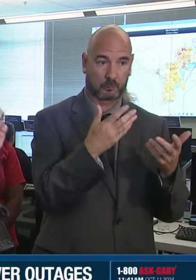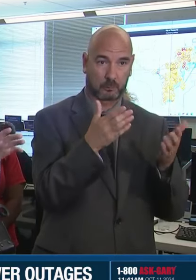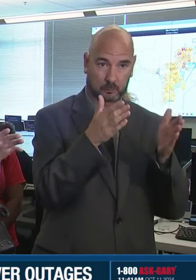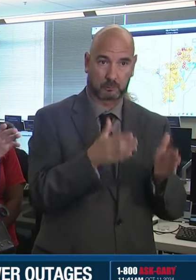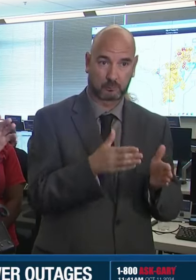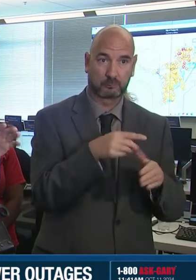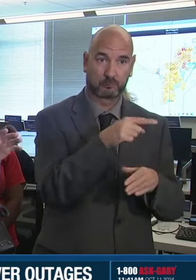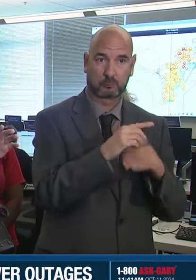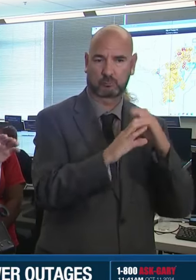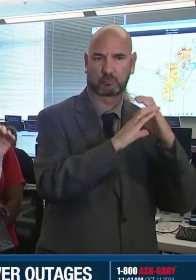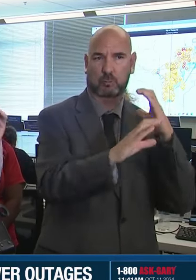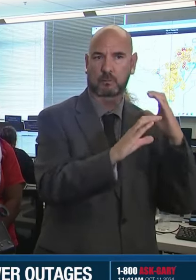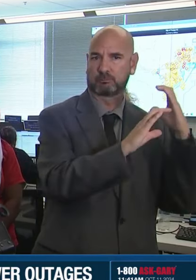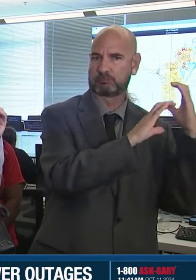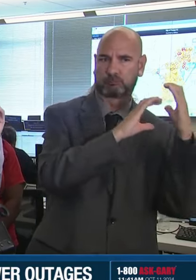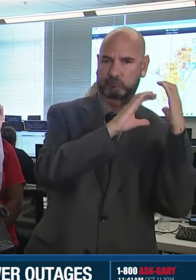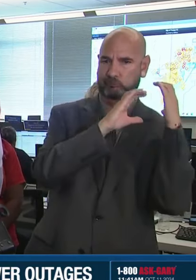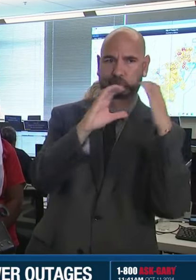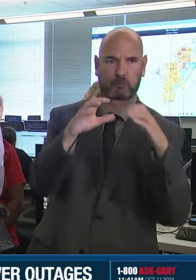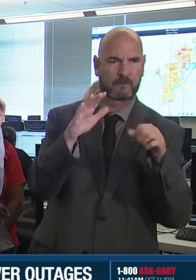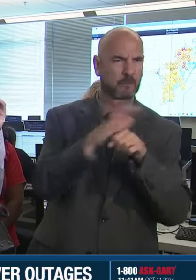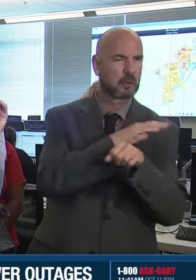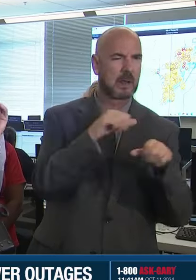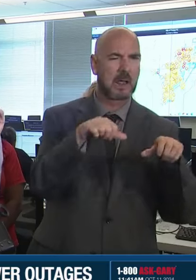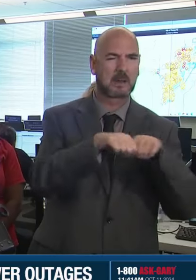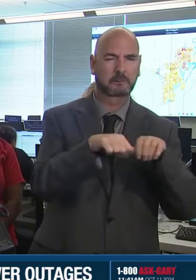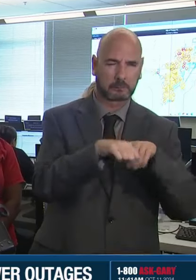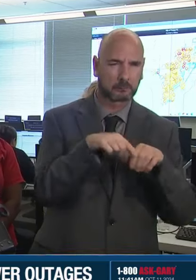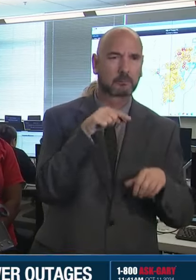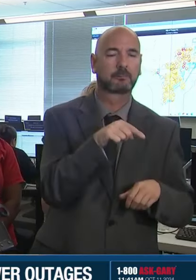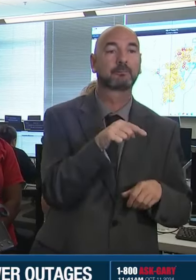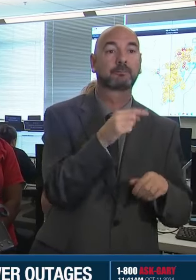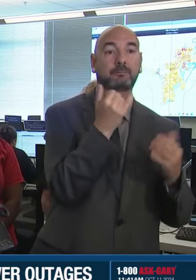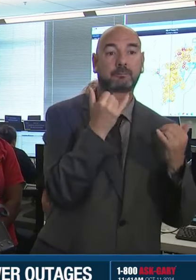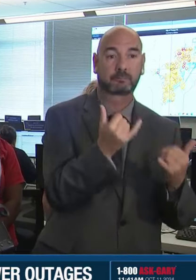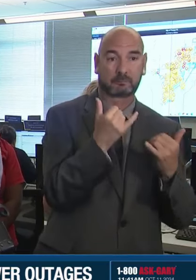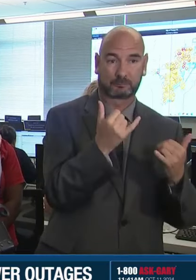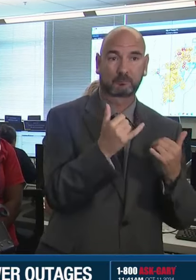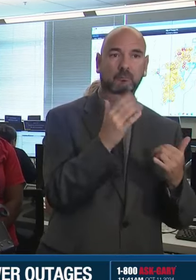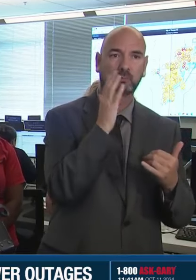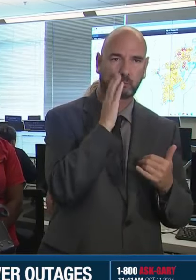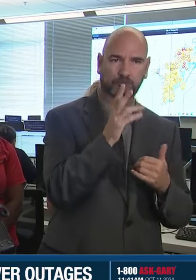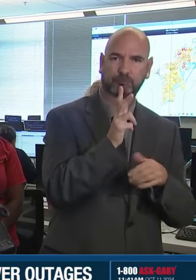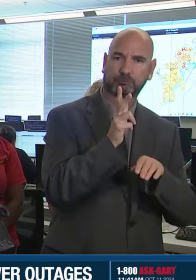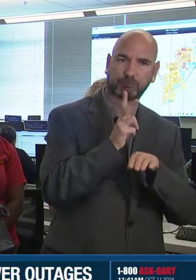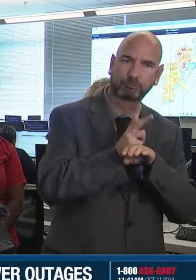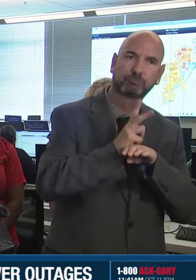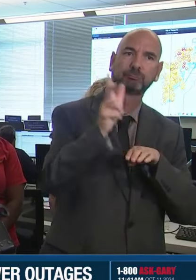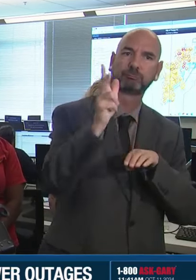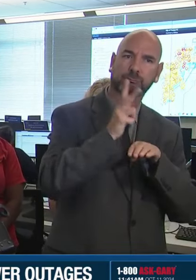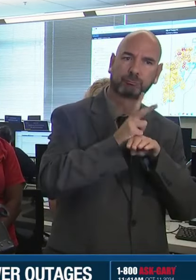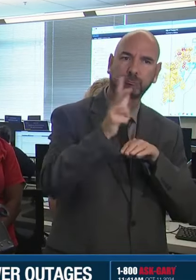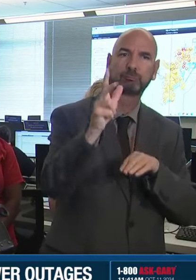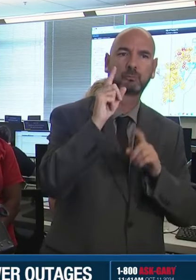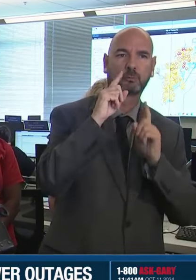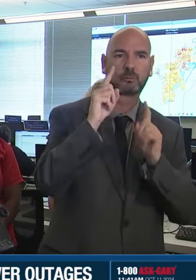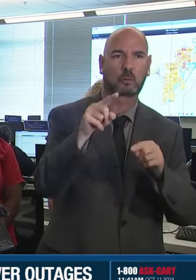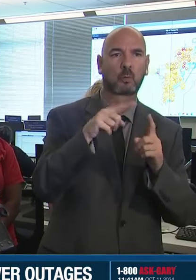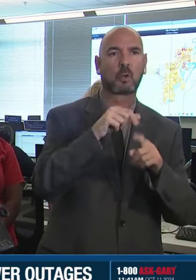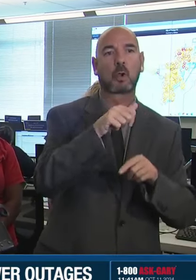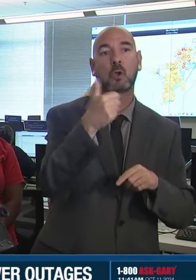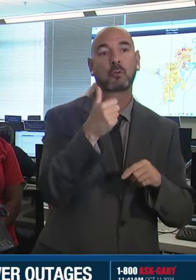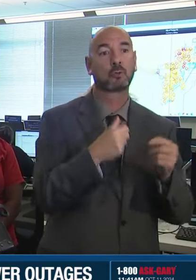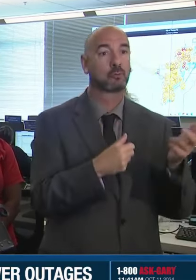full of fuel out of the port by the end of the day today, and then get the other three up and running as